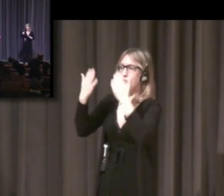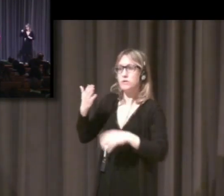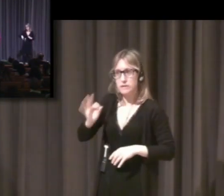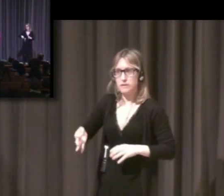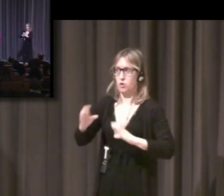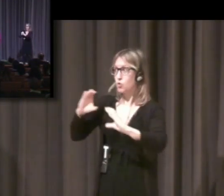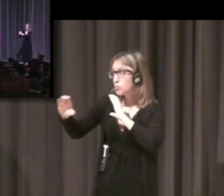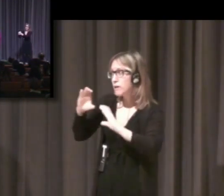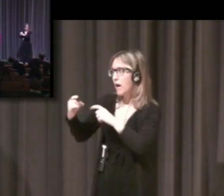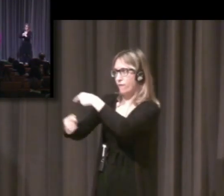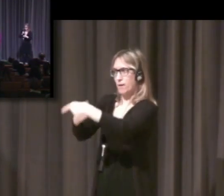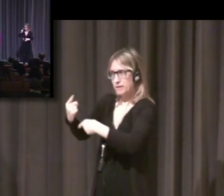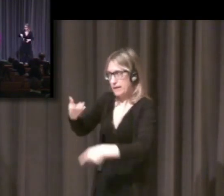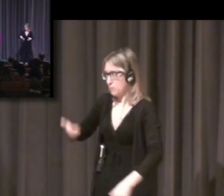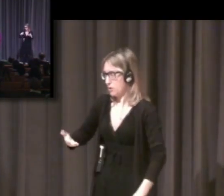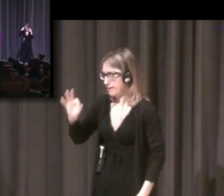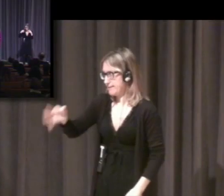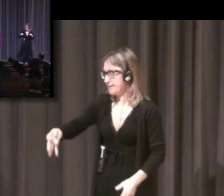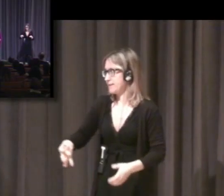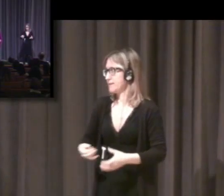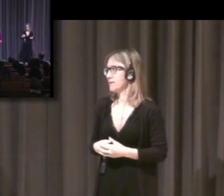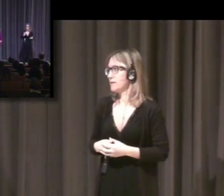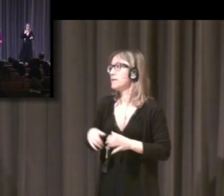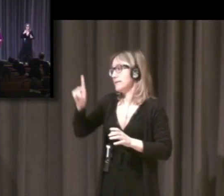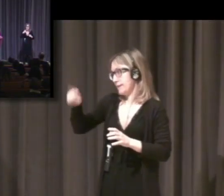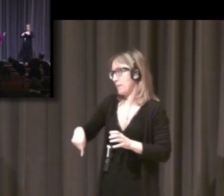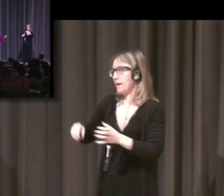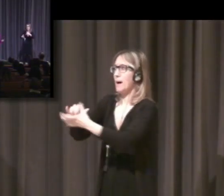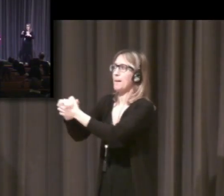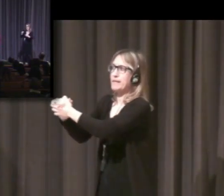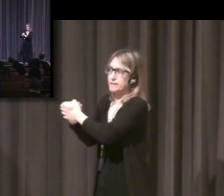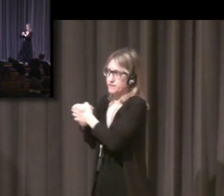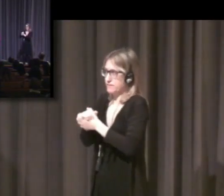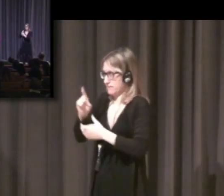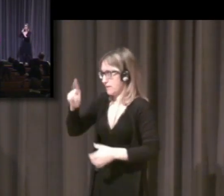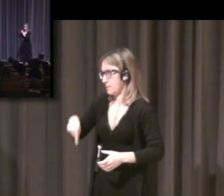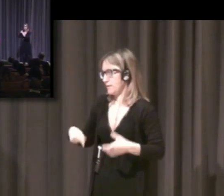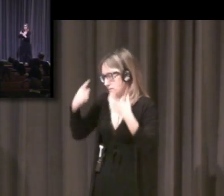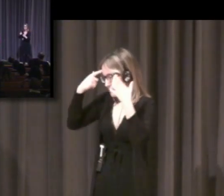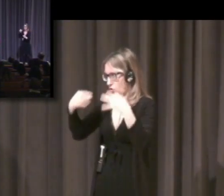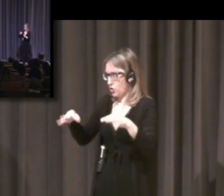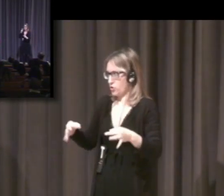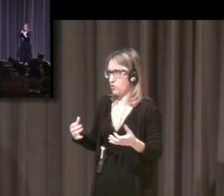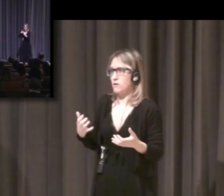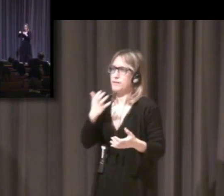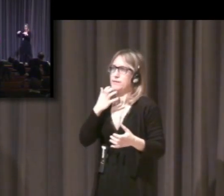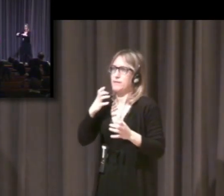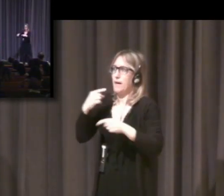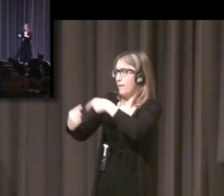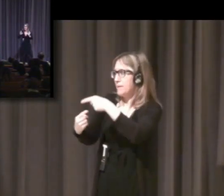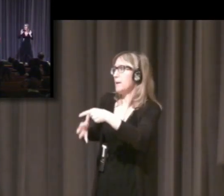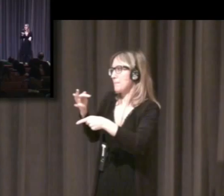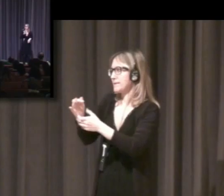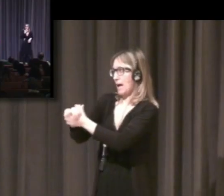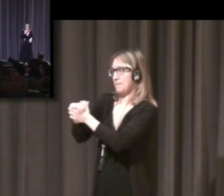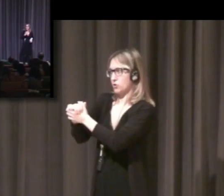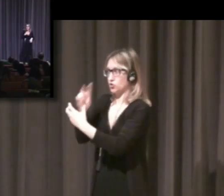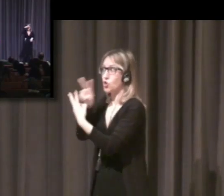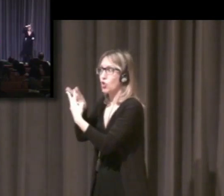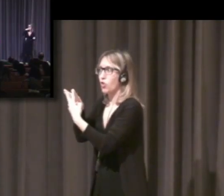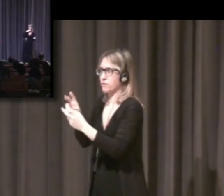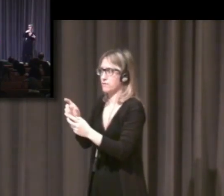you know, so family members and close friends, people you see all the time. But what if your father decides to grow a mustache? Suddenly you